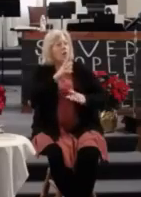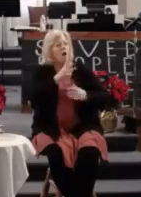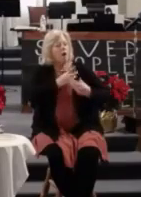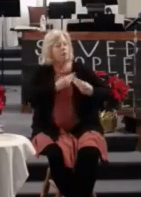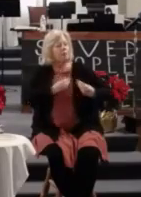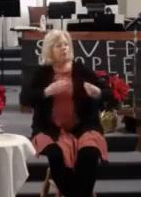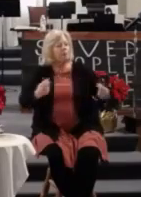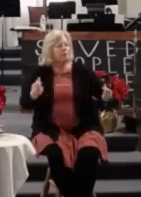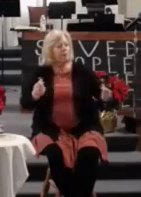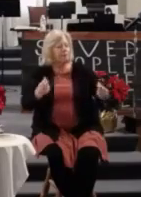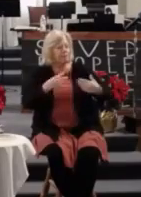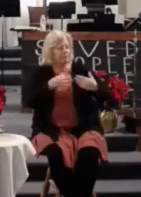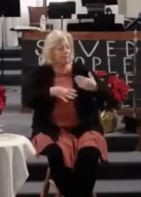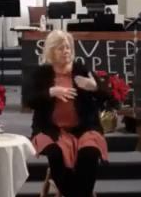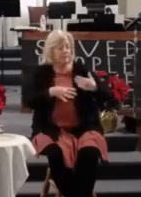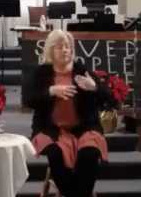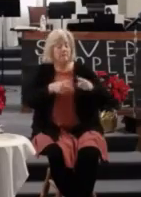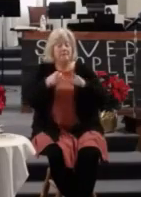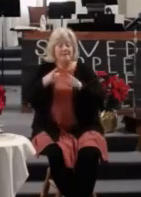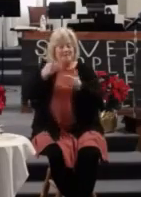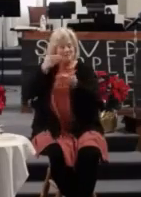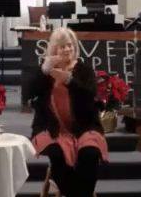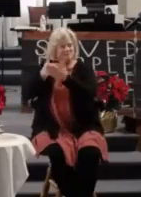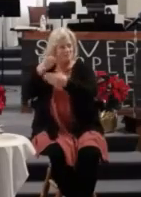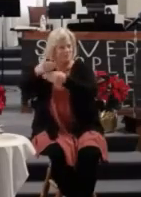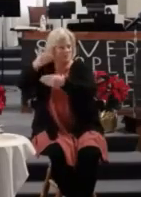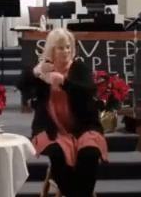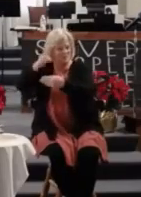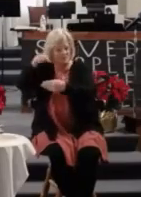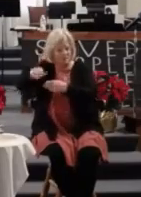His bed is right next to the only window in the room.